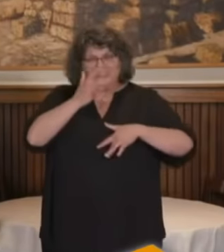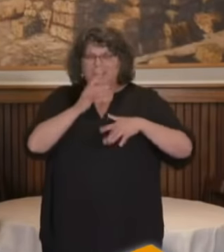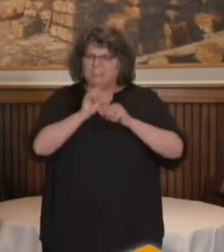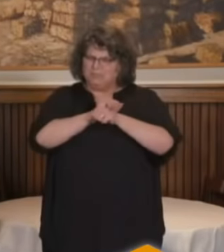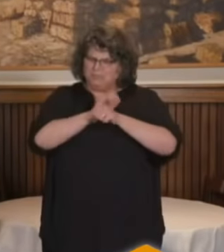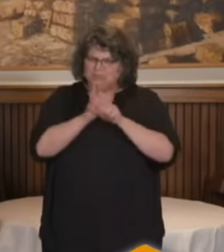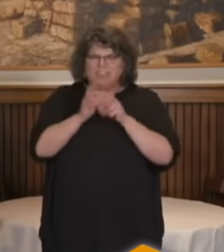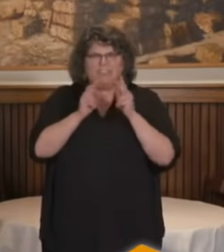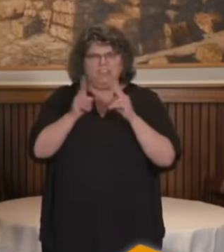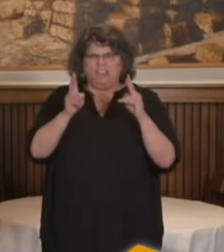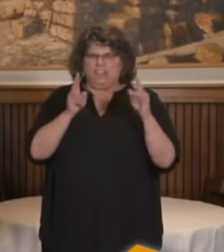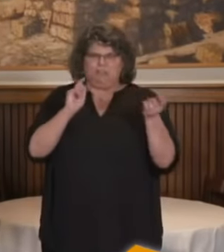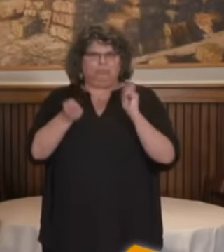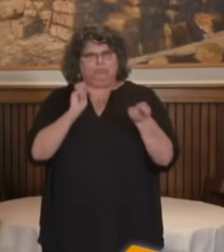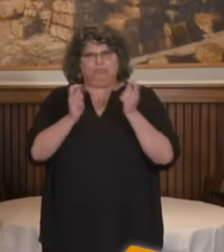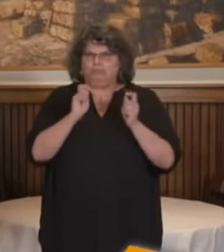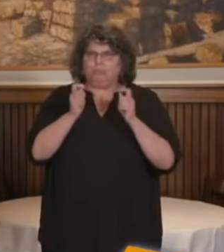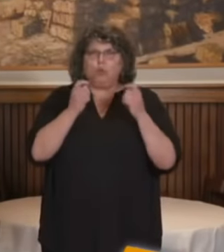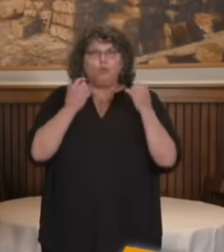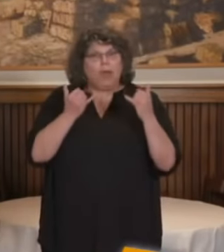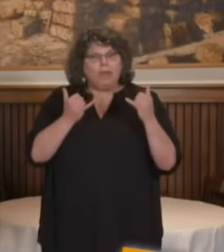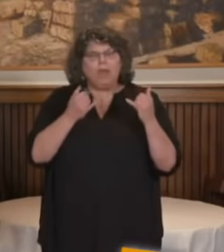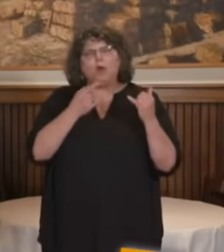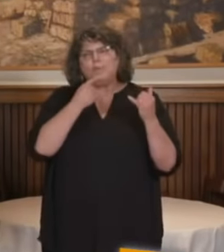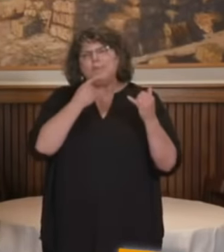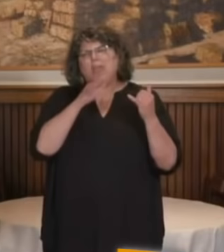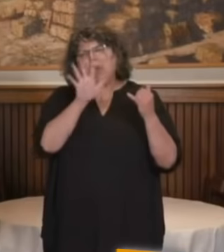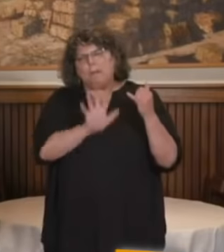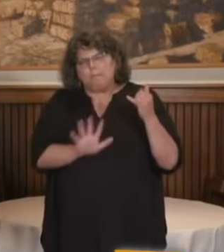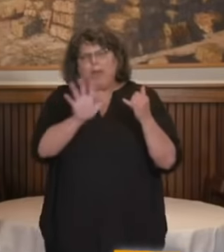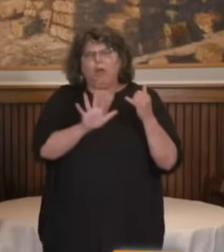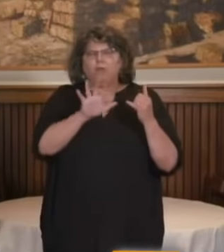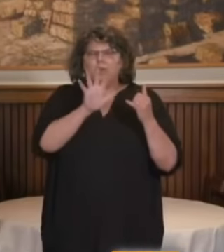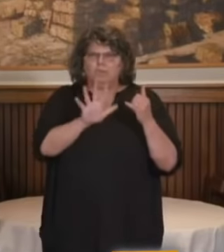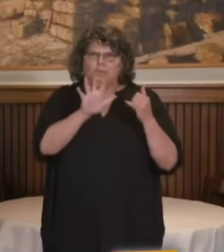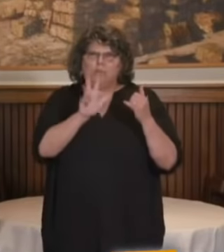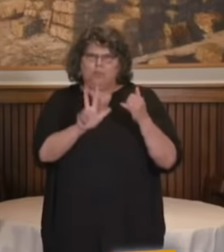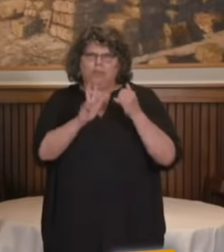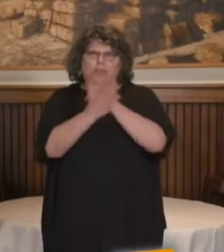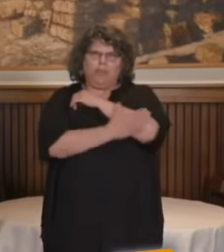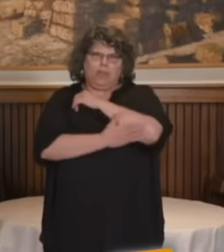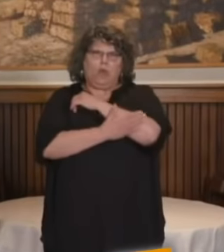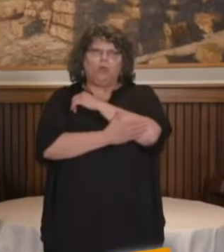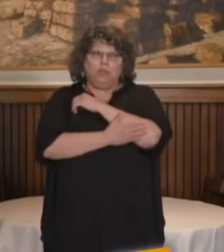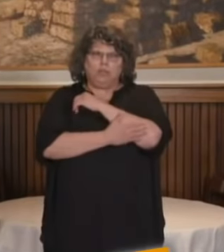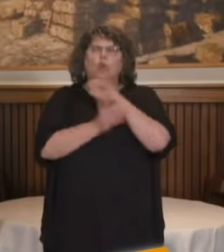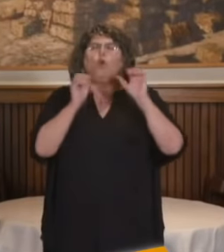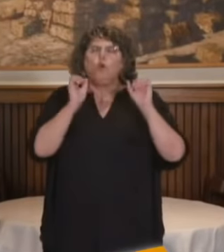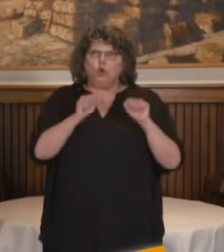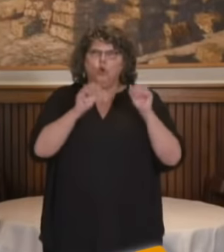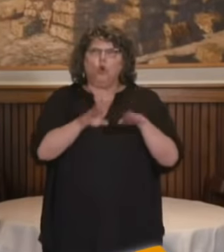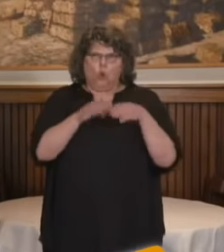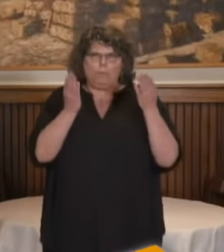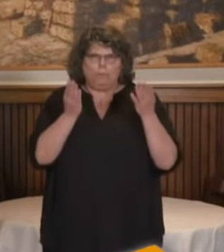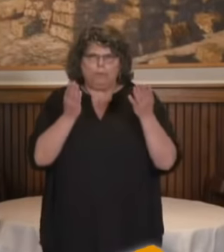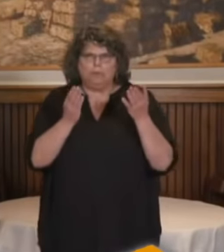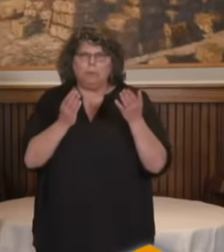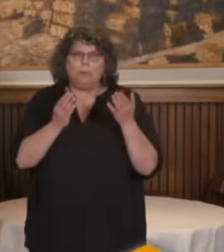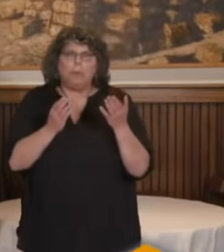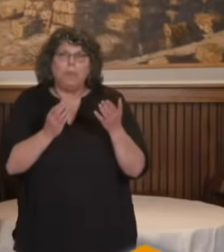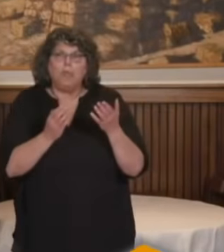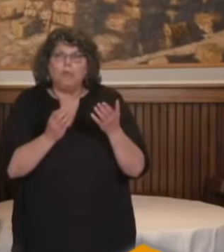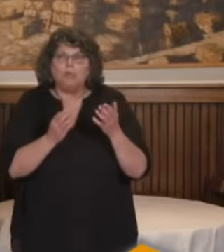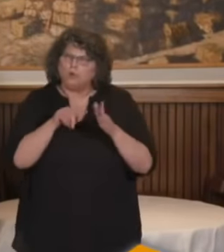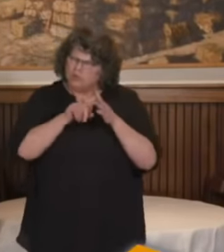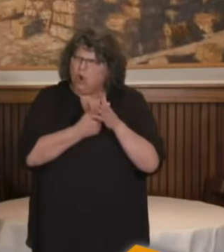virus, as I stand here today, roughly 53 counties would be eligible. But as